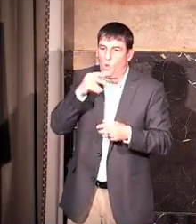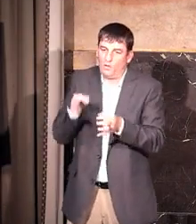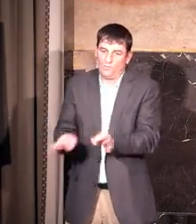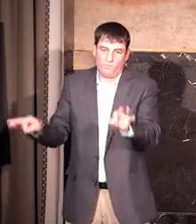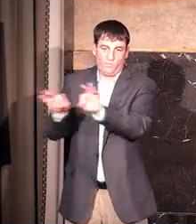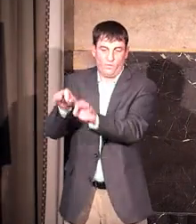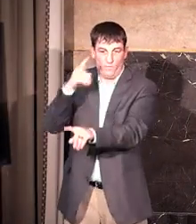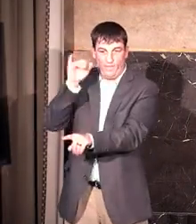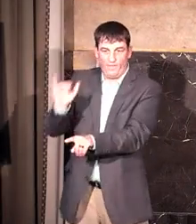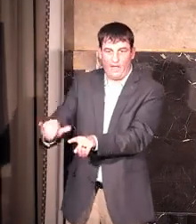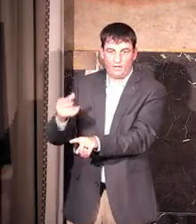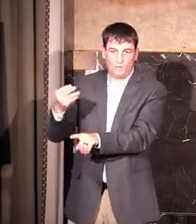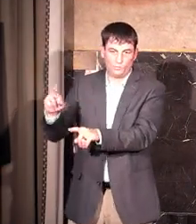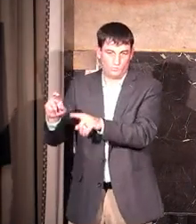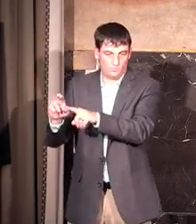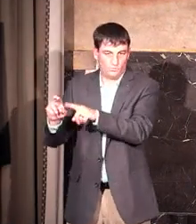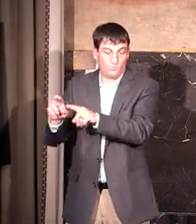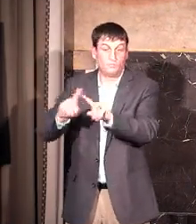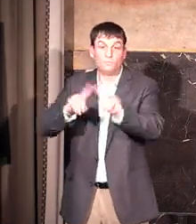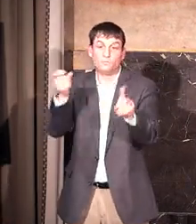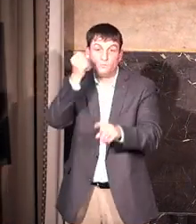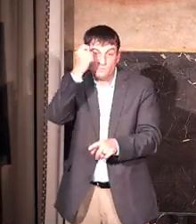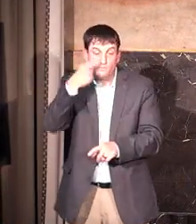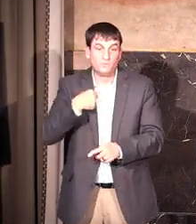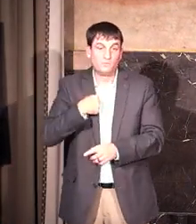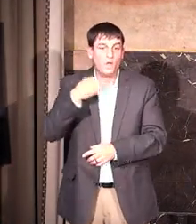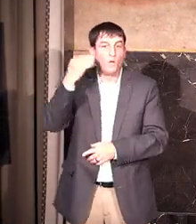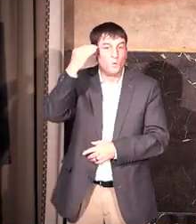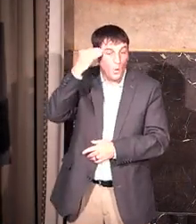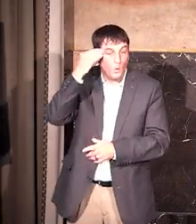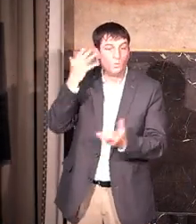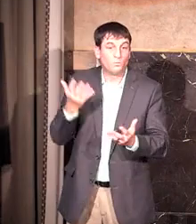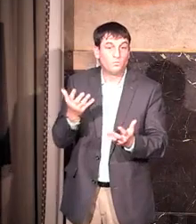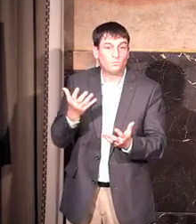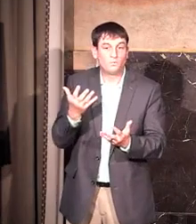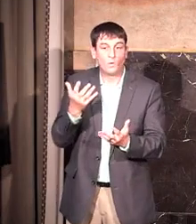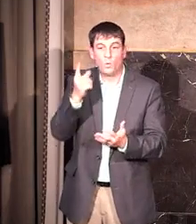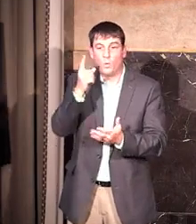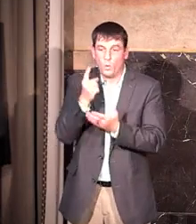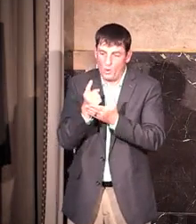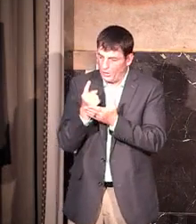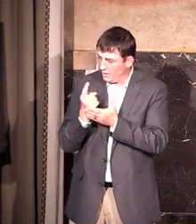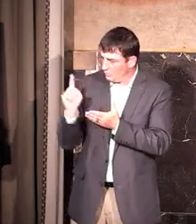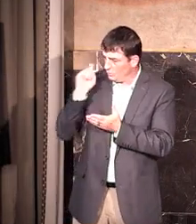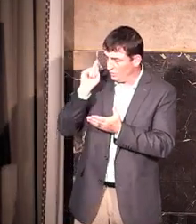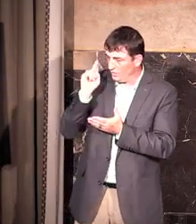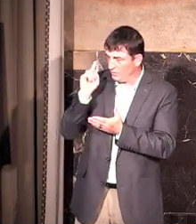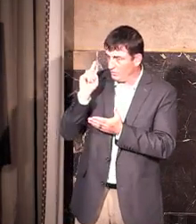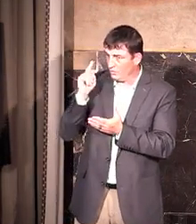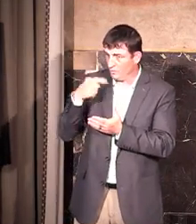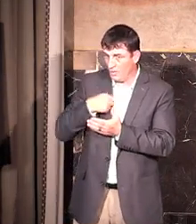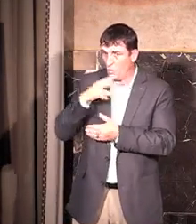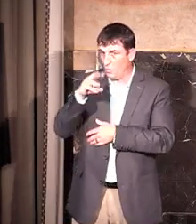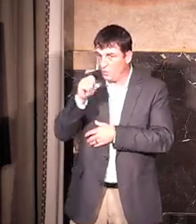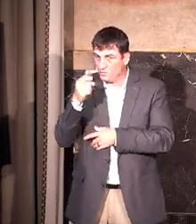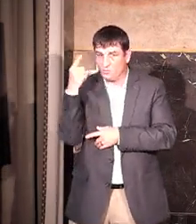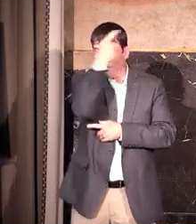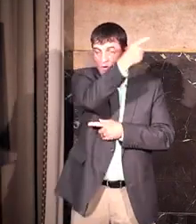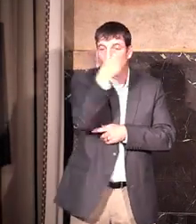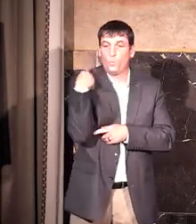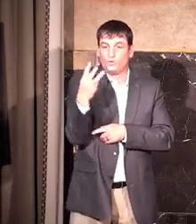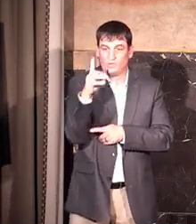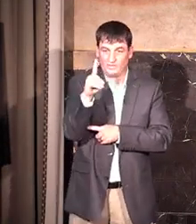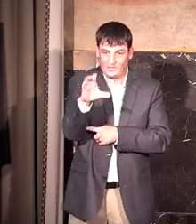in the resolution. What I know is that a week ago today, I believe it was, I was in Washington, D.C. with the